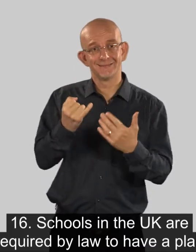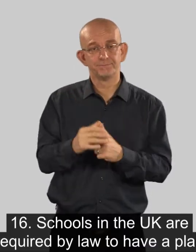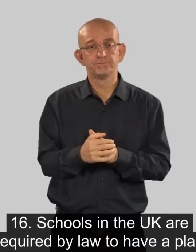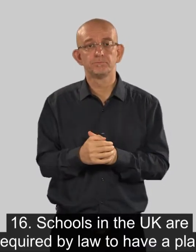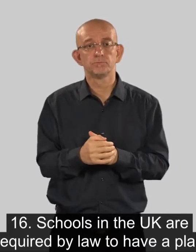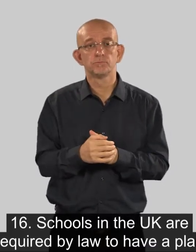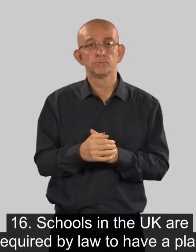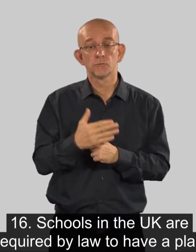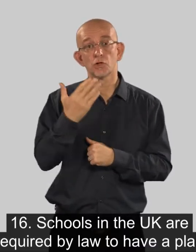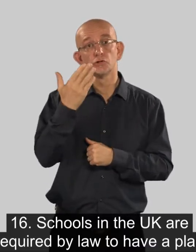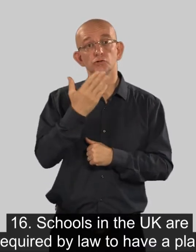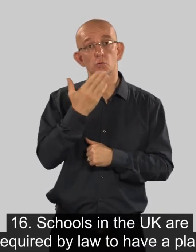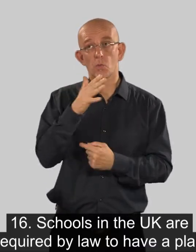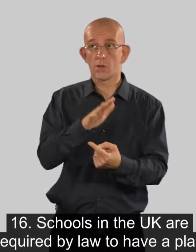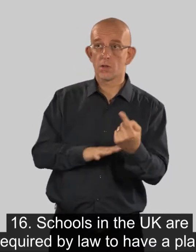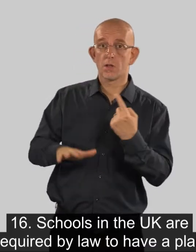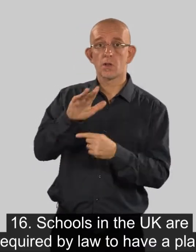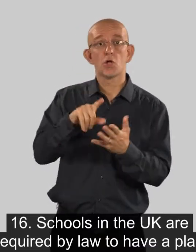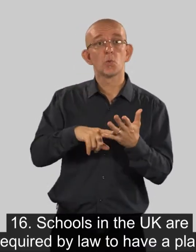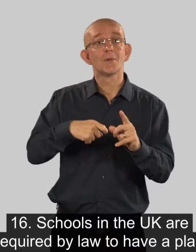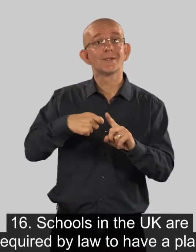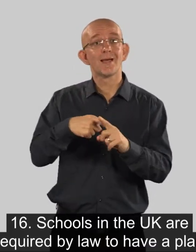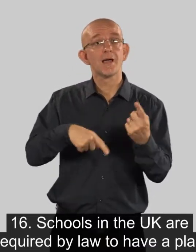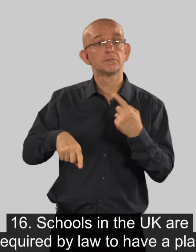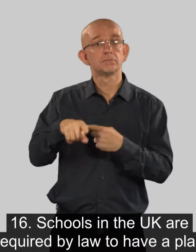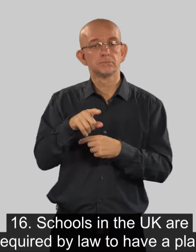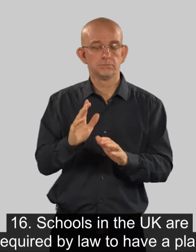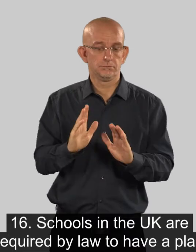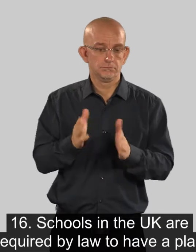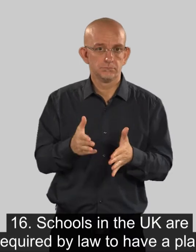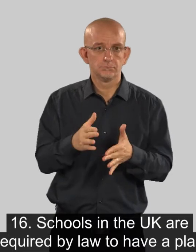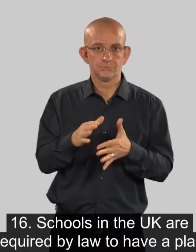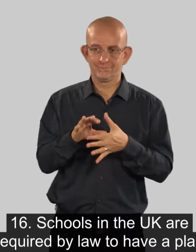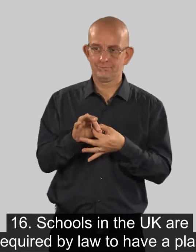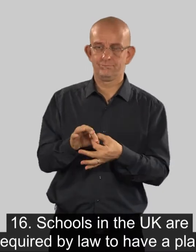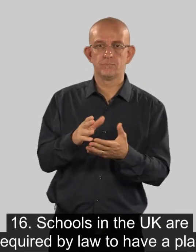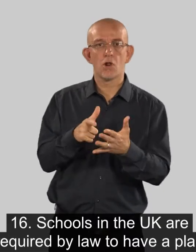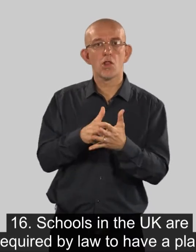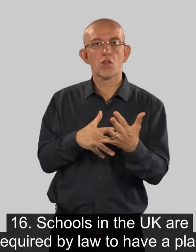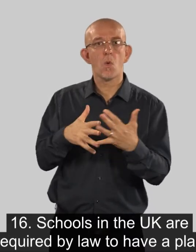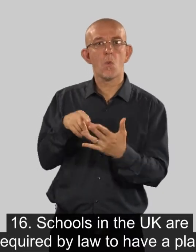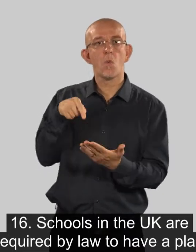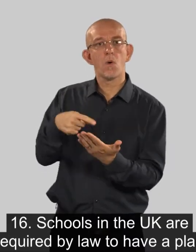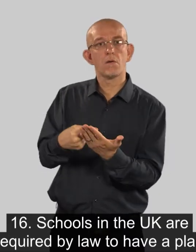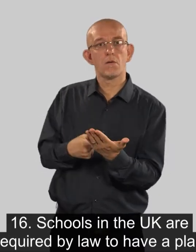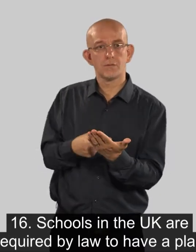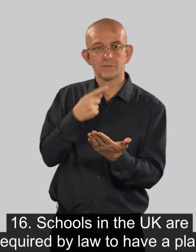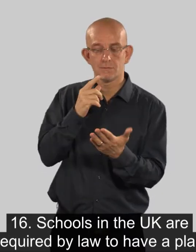16. Schools in the UK are required by law to have a plan which includes ways